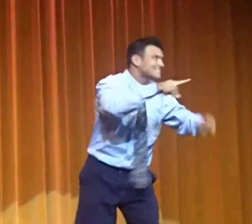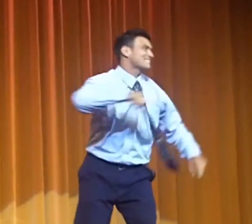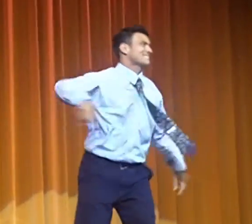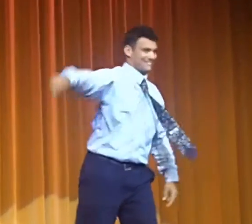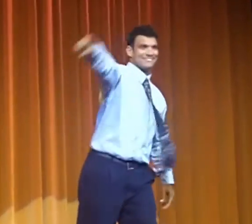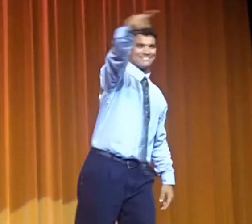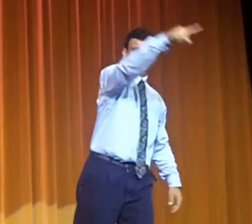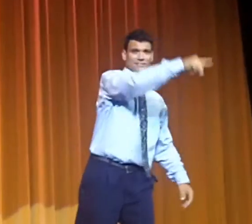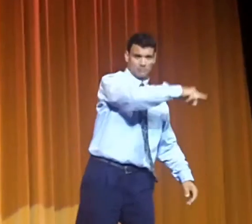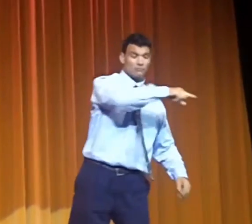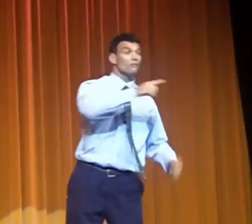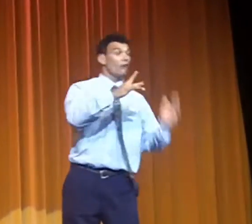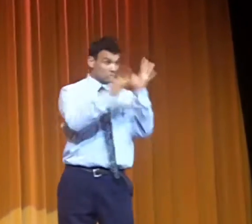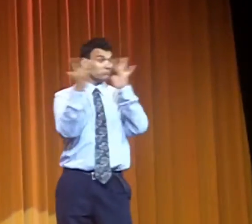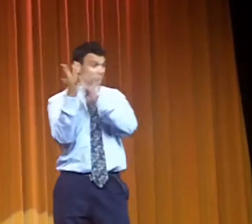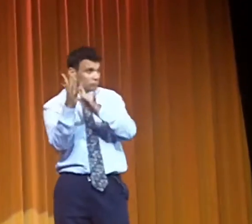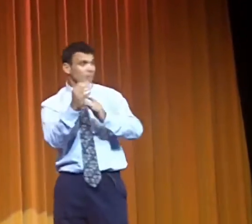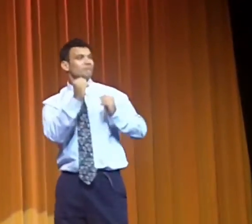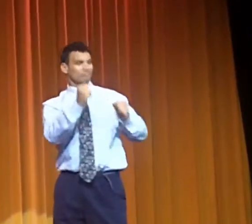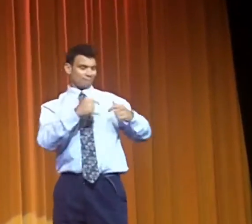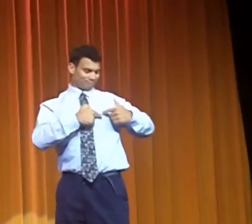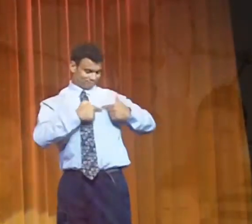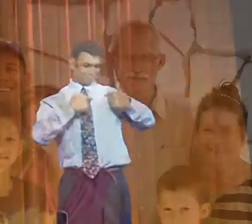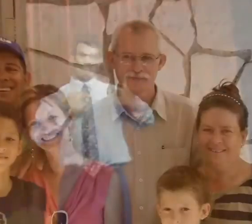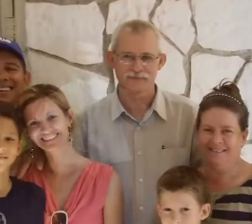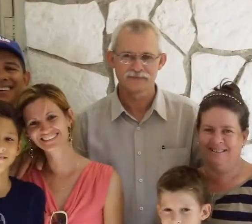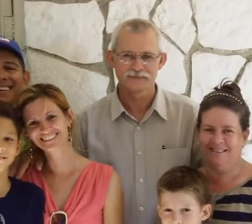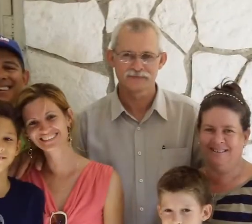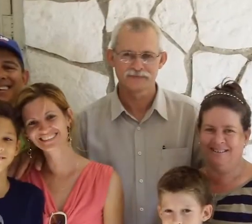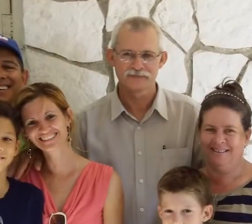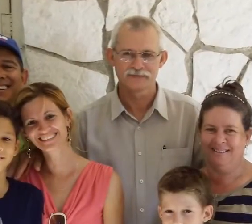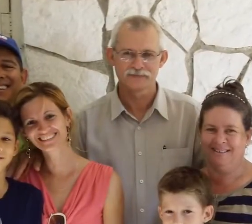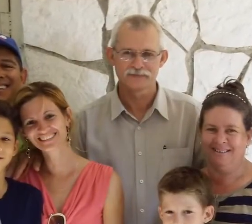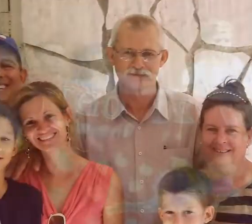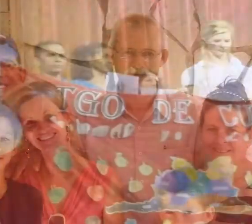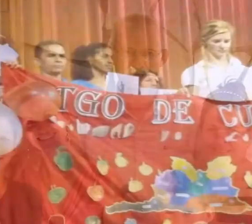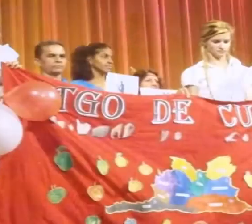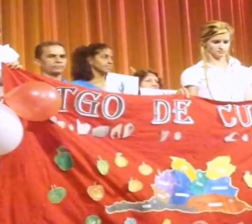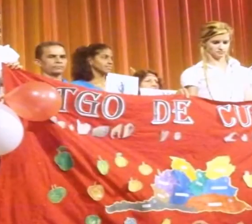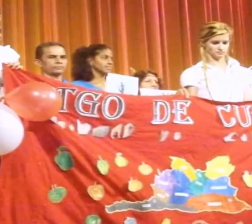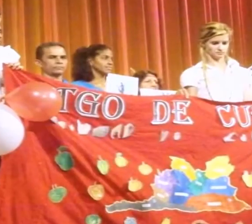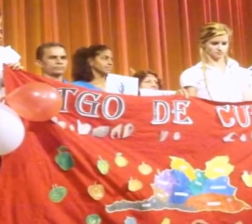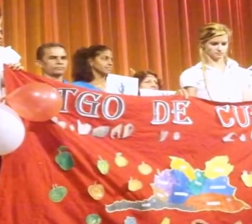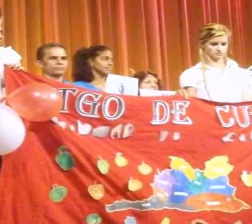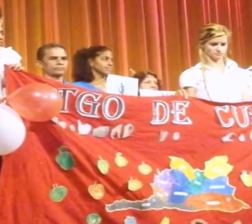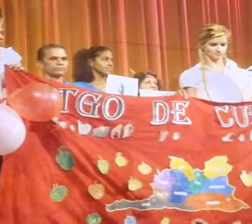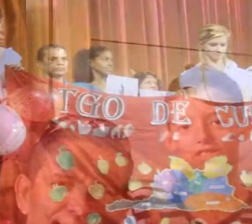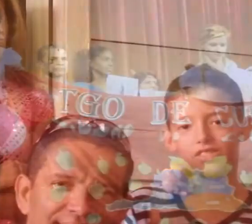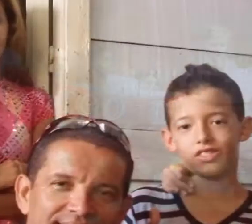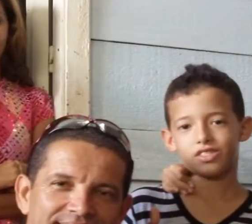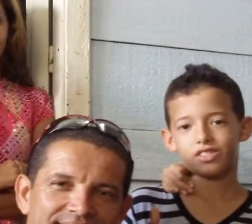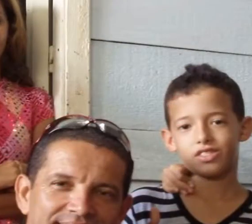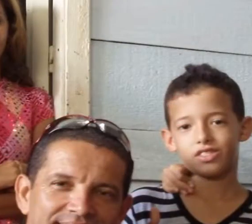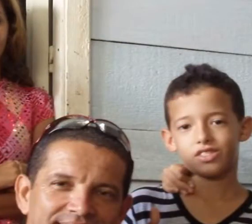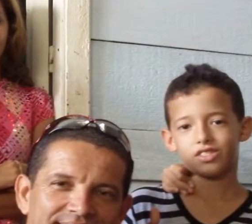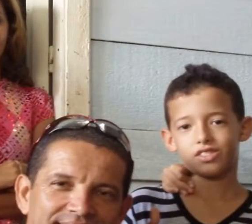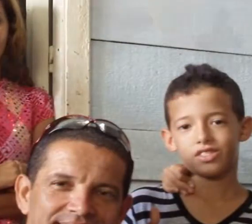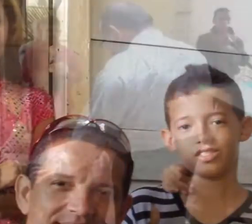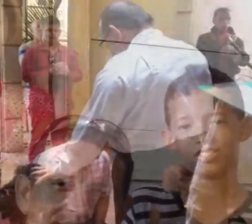sharing the gospel. There are 44 employees and over 700 active volunteers reaching across the entire island. We